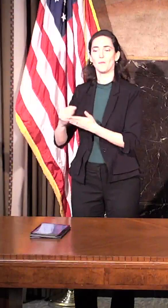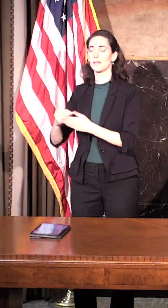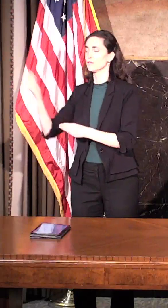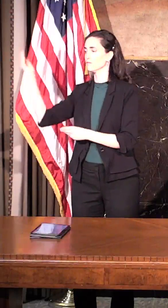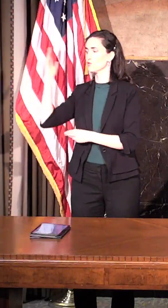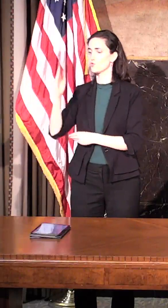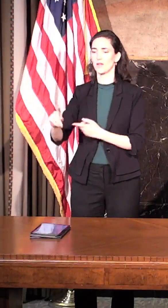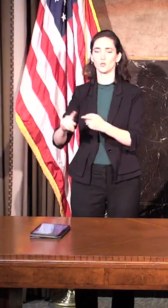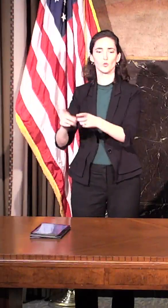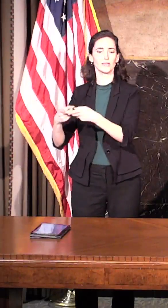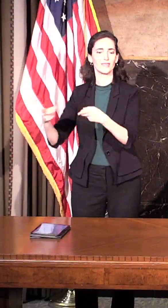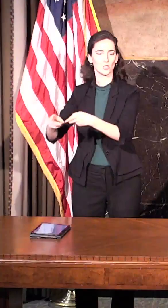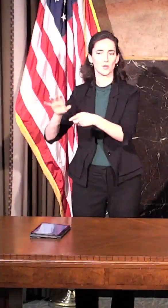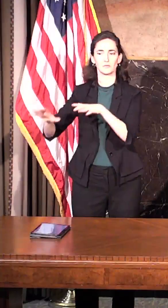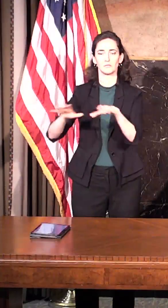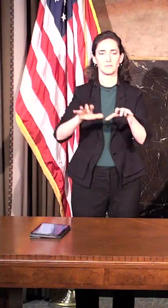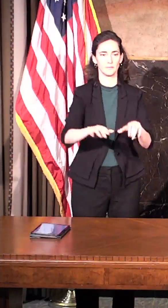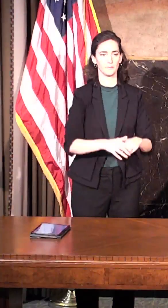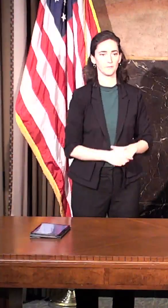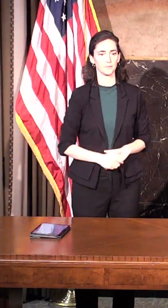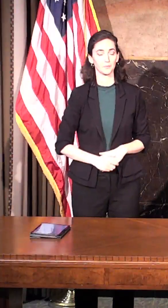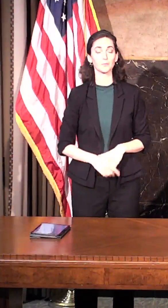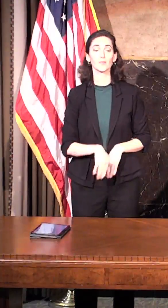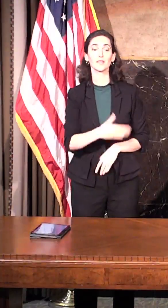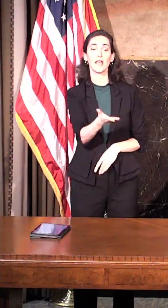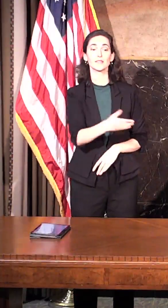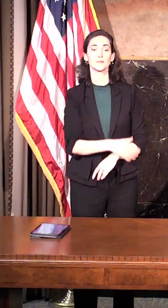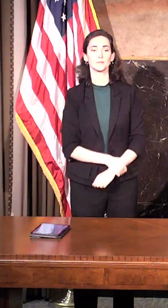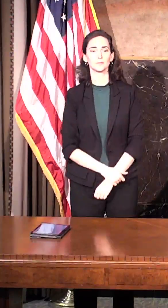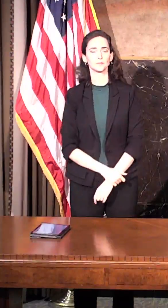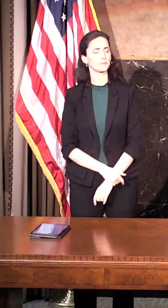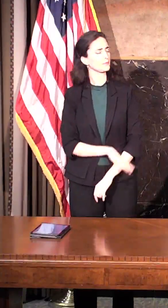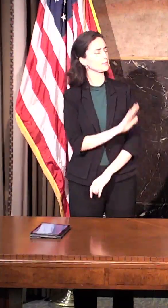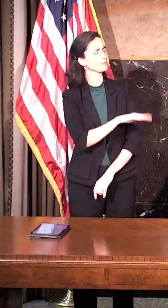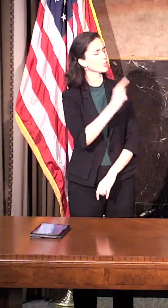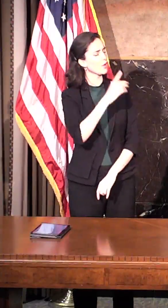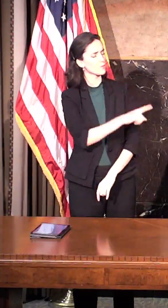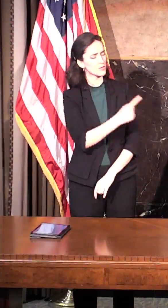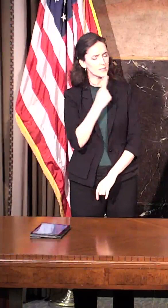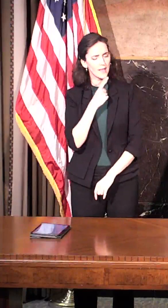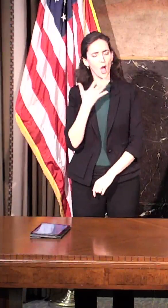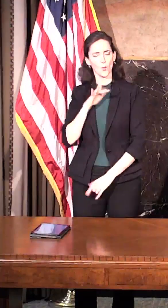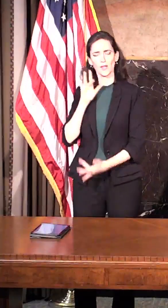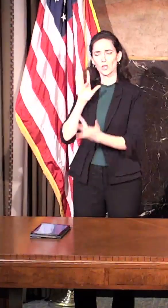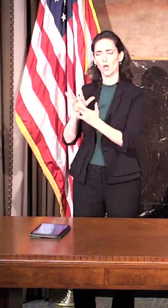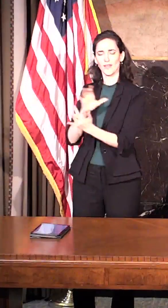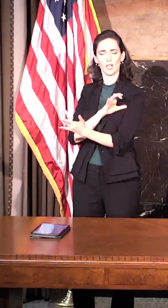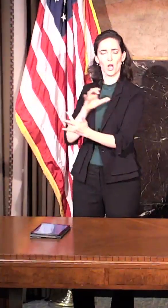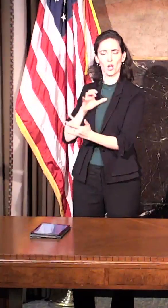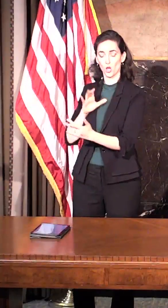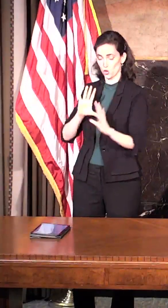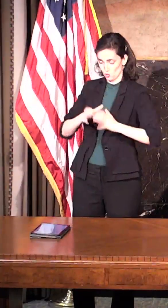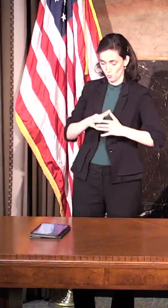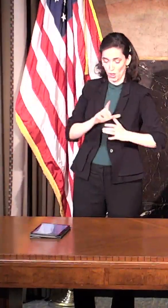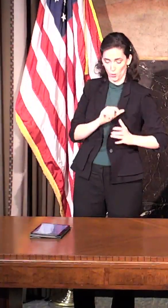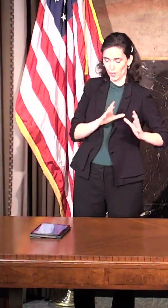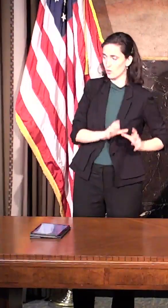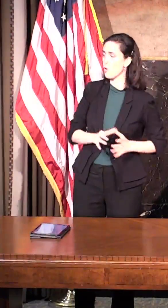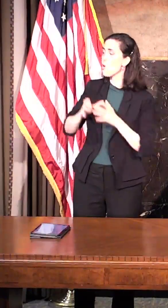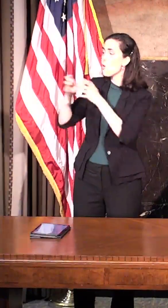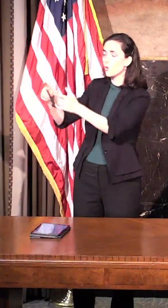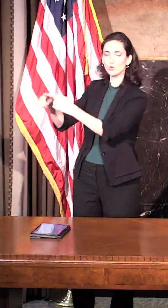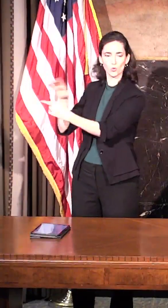sir. You said you've contacted the congressional delegation. It appears that the Louisiana's House